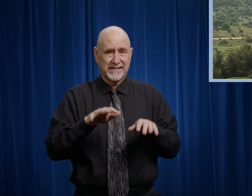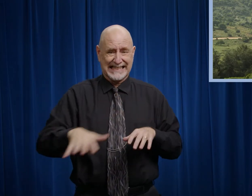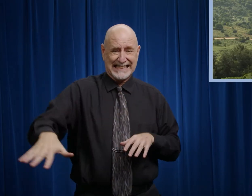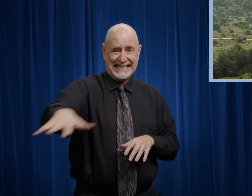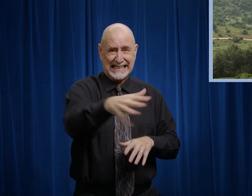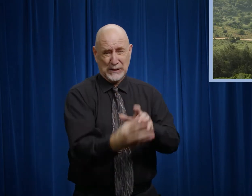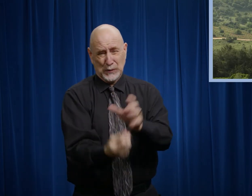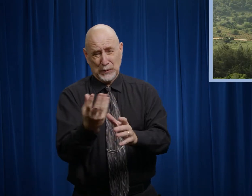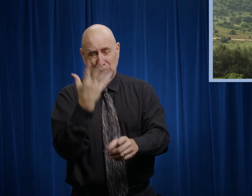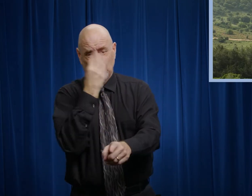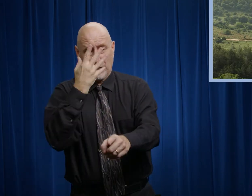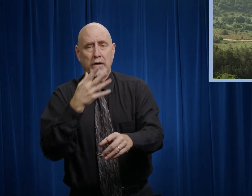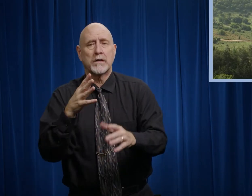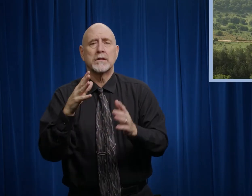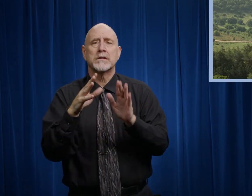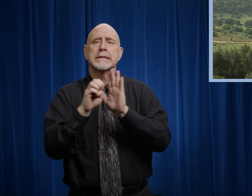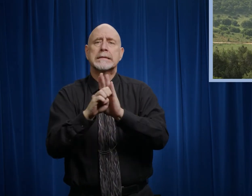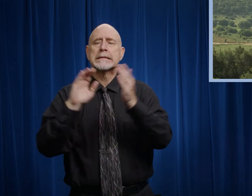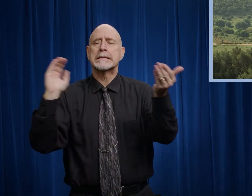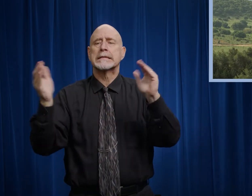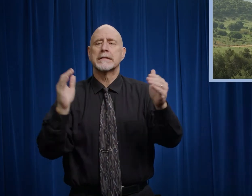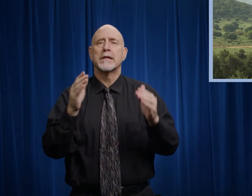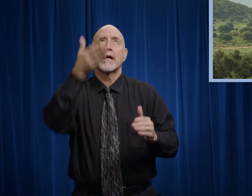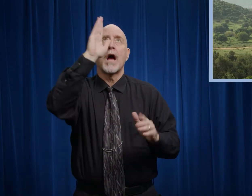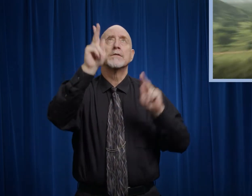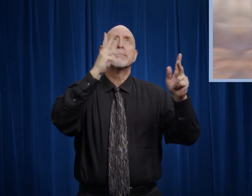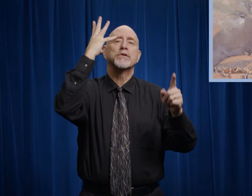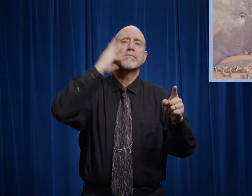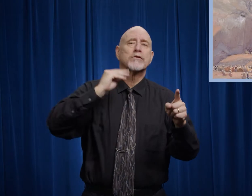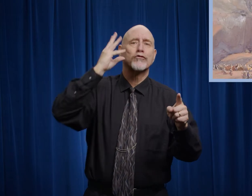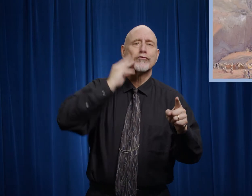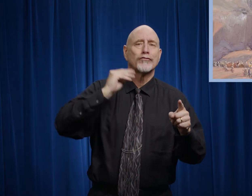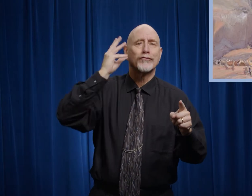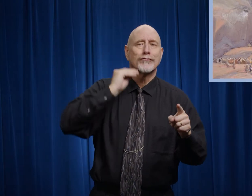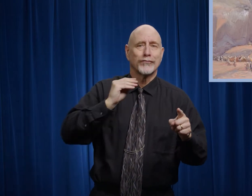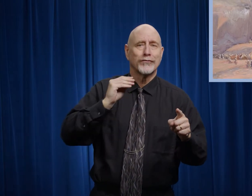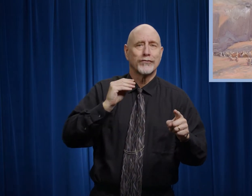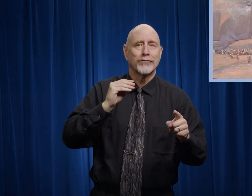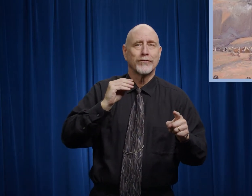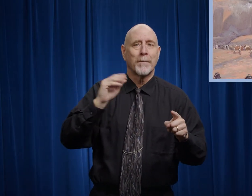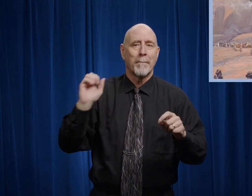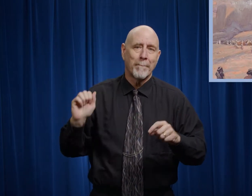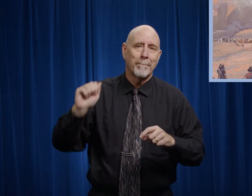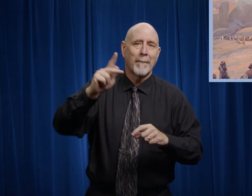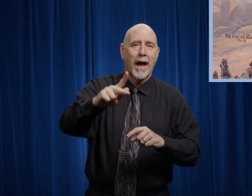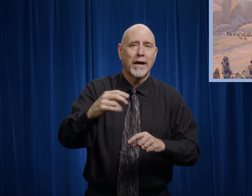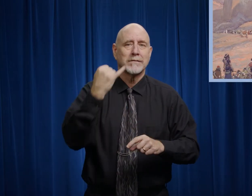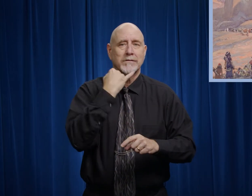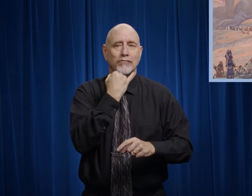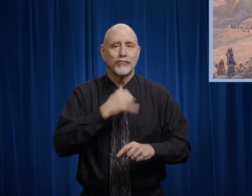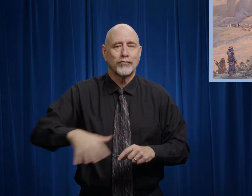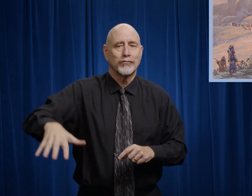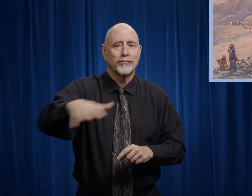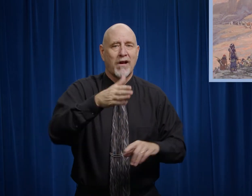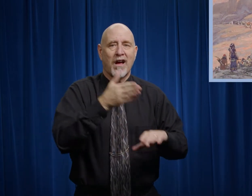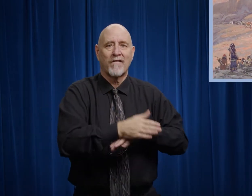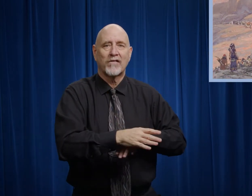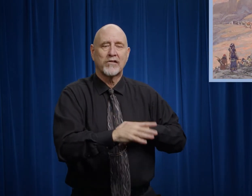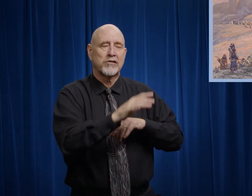this area as a metaphor for what God's people would experience when they were restored to the land after their